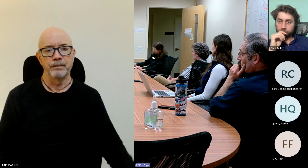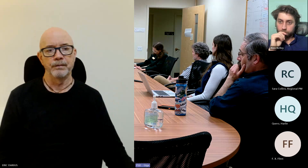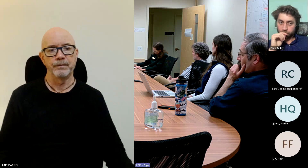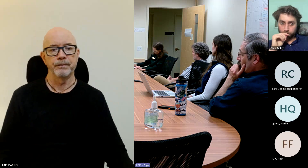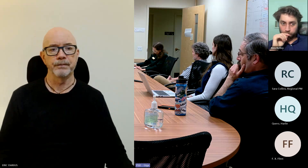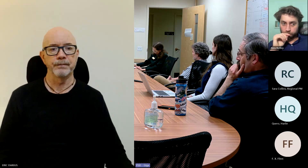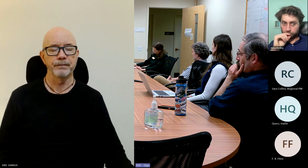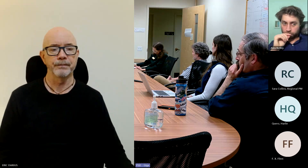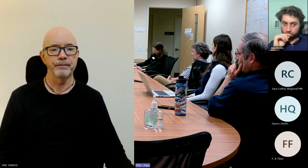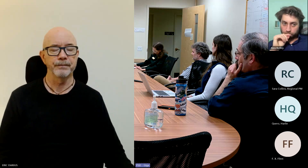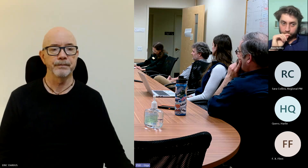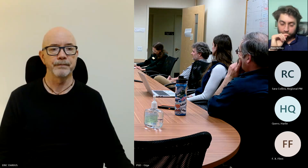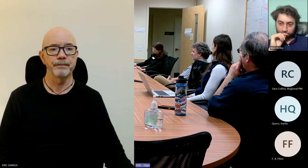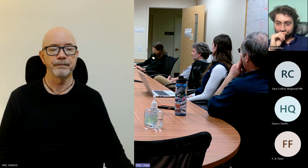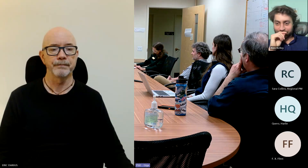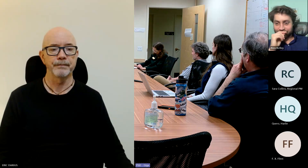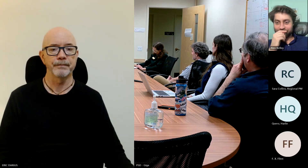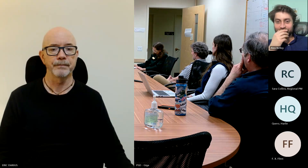take heed.